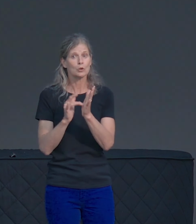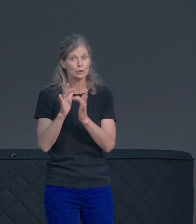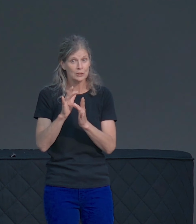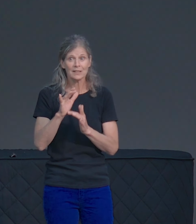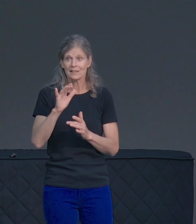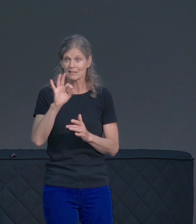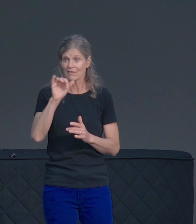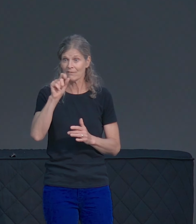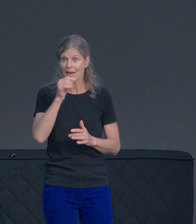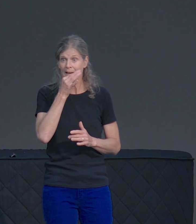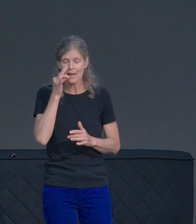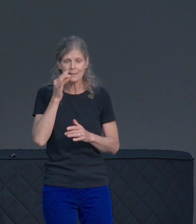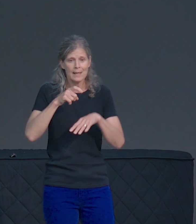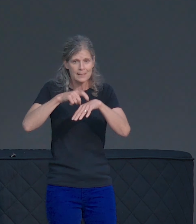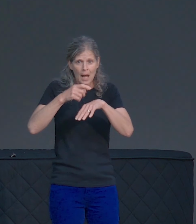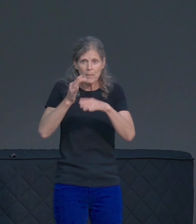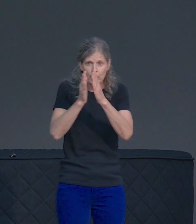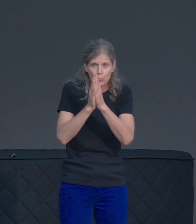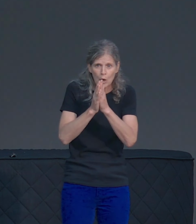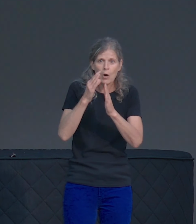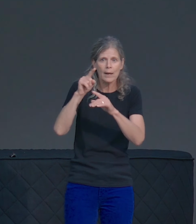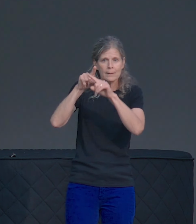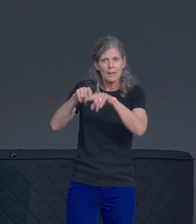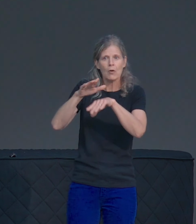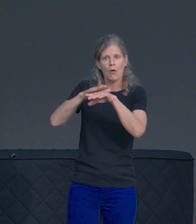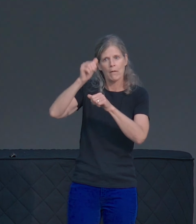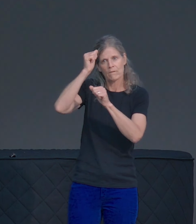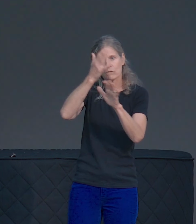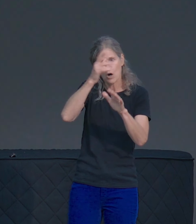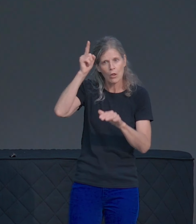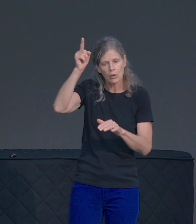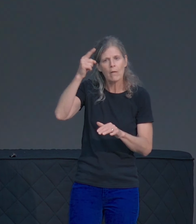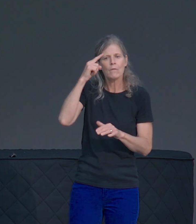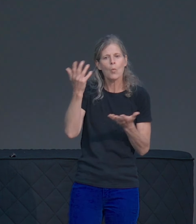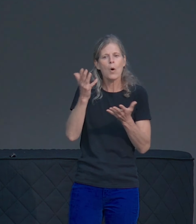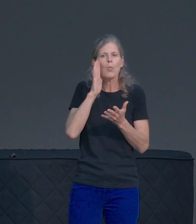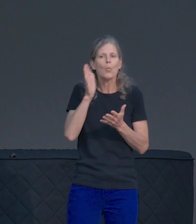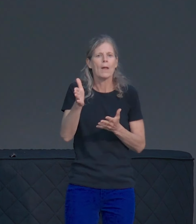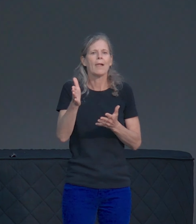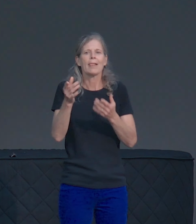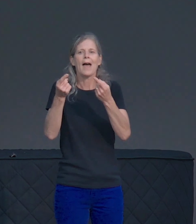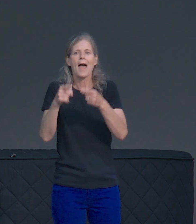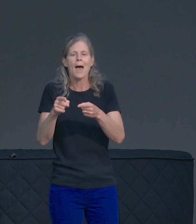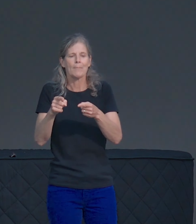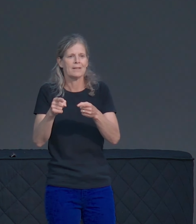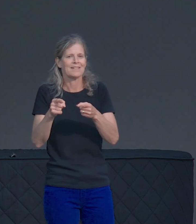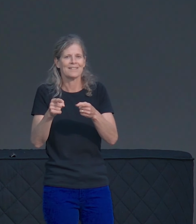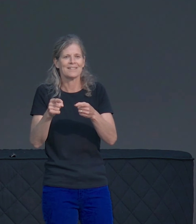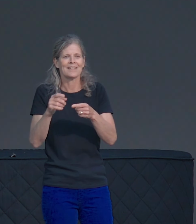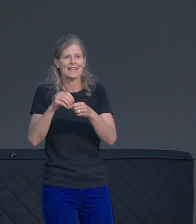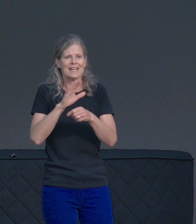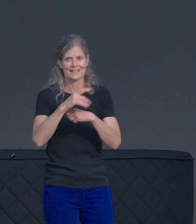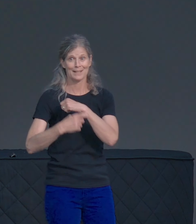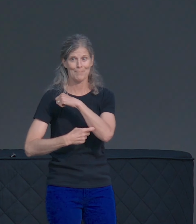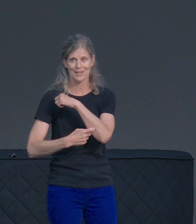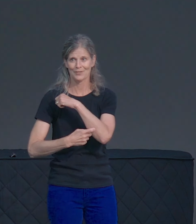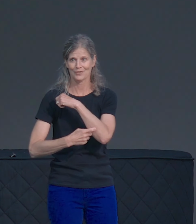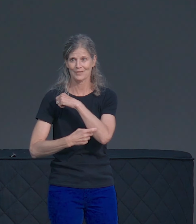fast is a time of prayer and dependence on the Father for what is going to come now in his